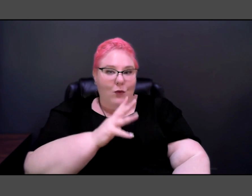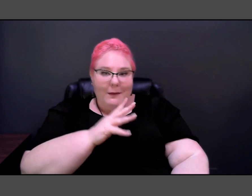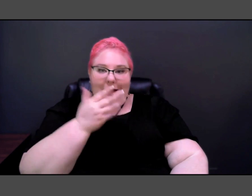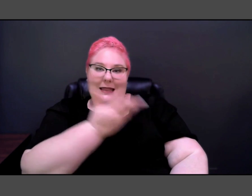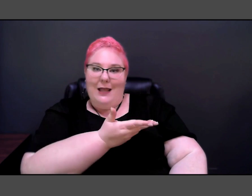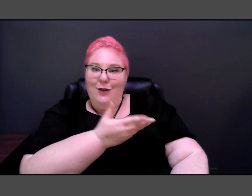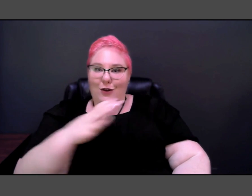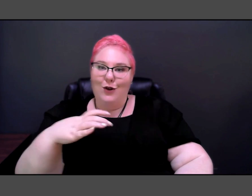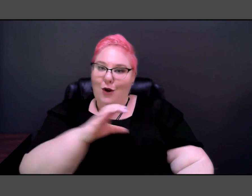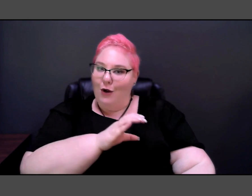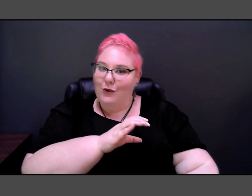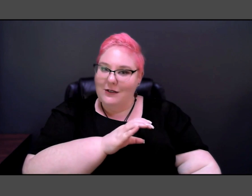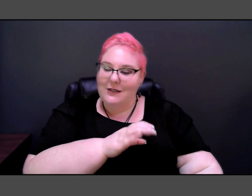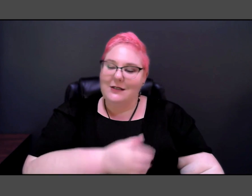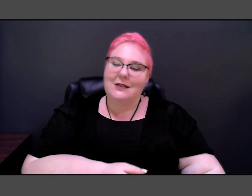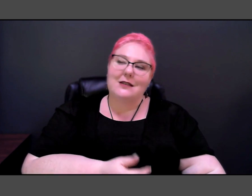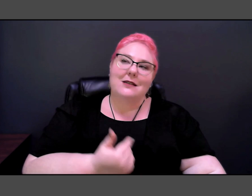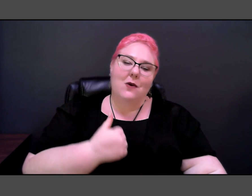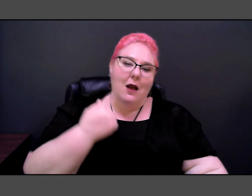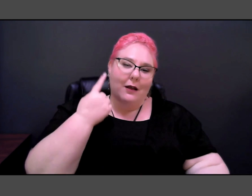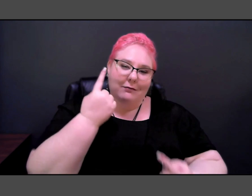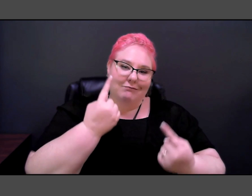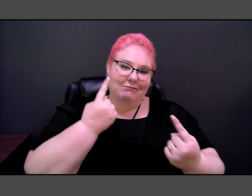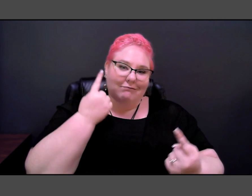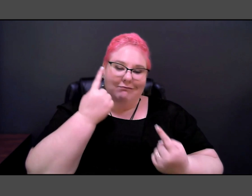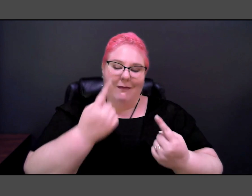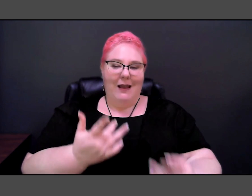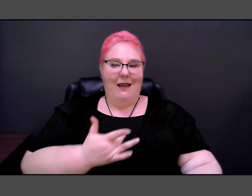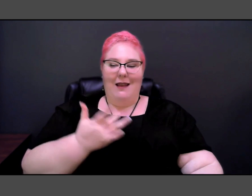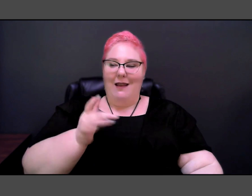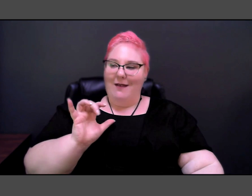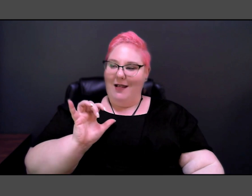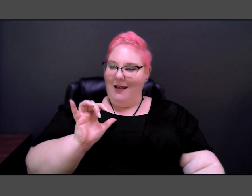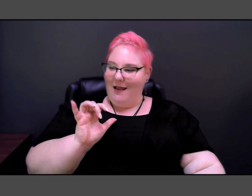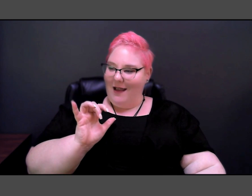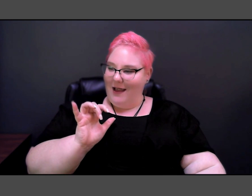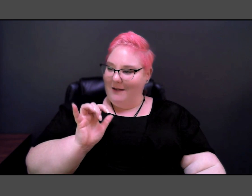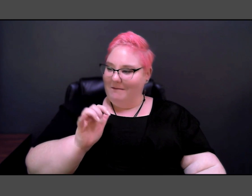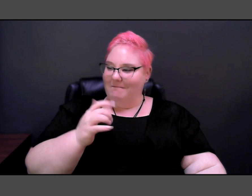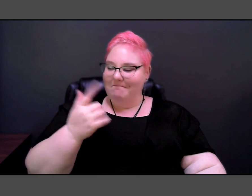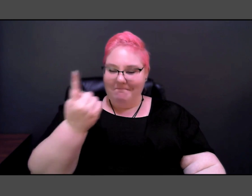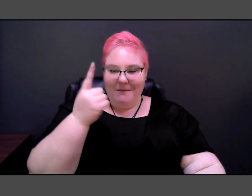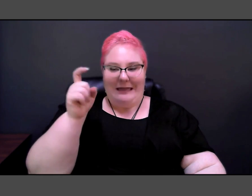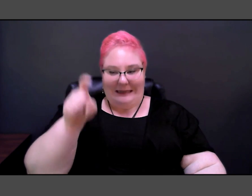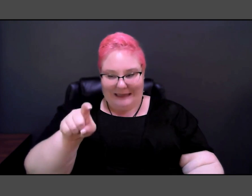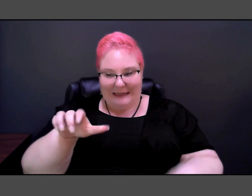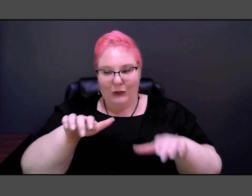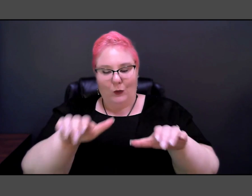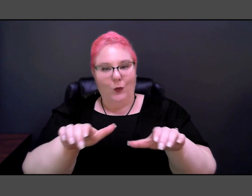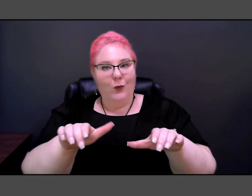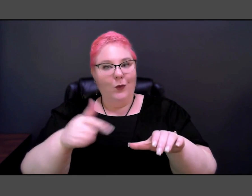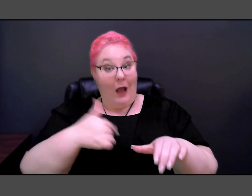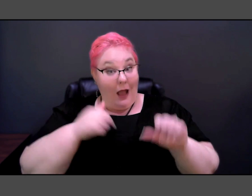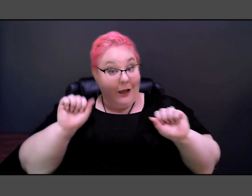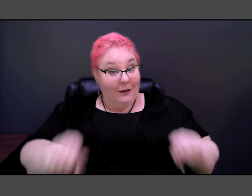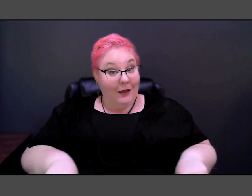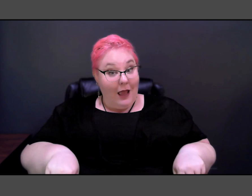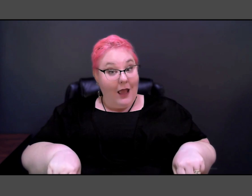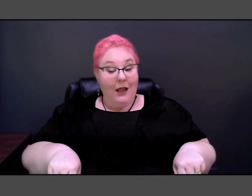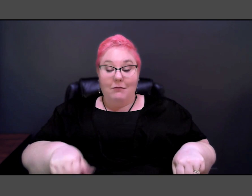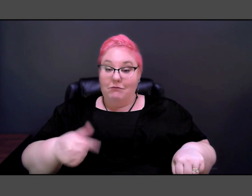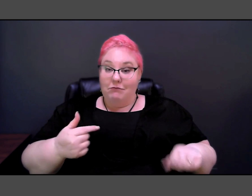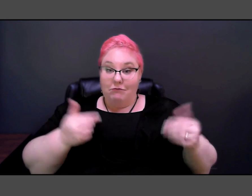I just have always felt like if something needs to be done, that I should, and I have the ability to step up and do it, that I